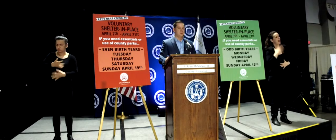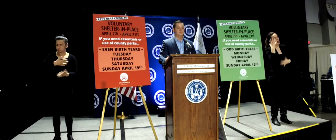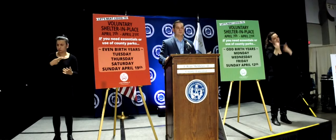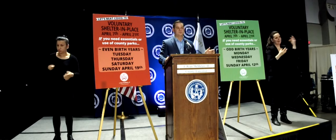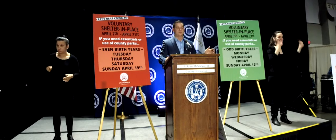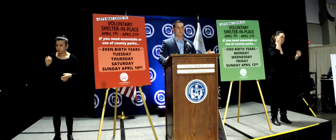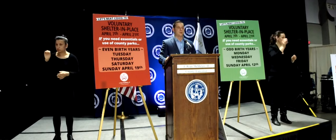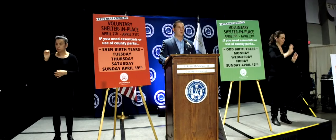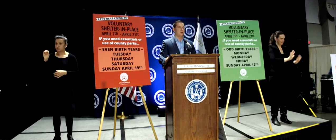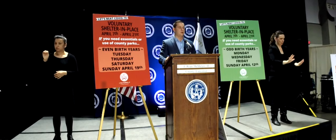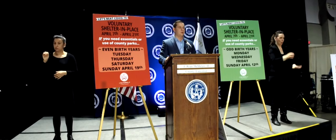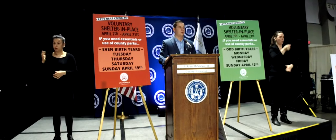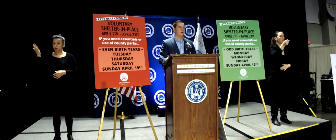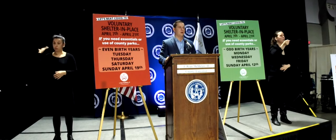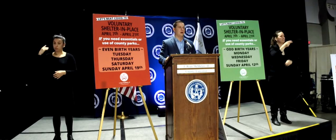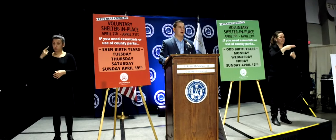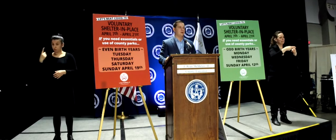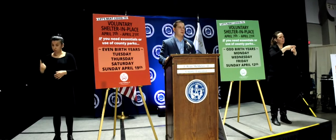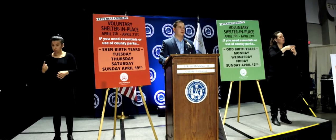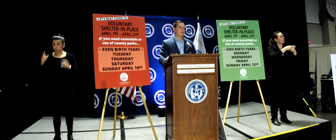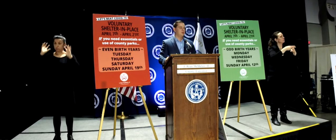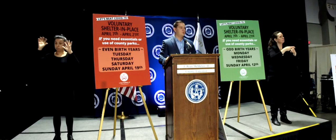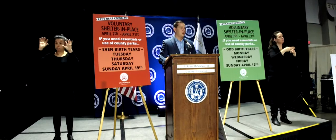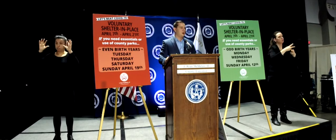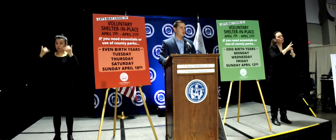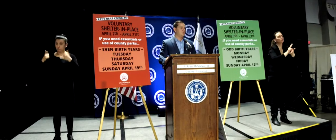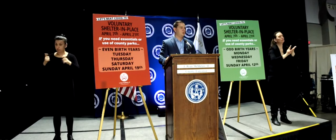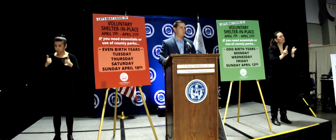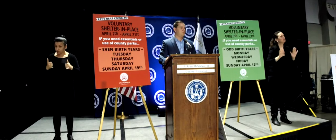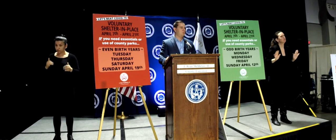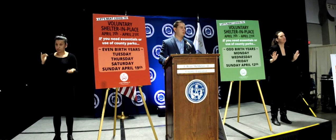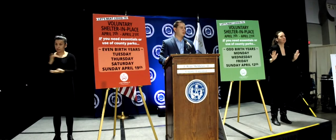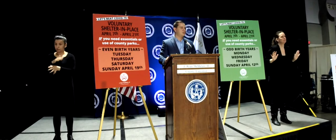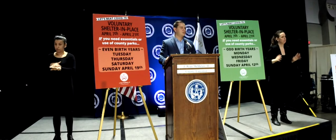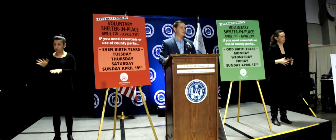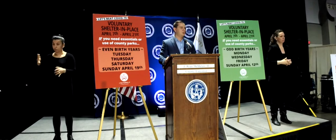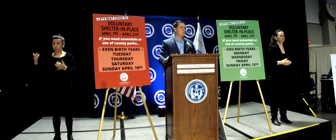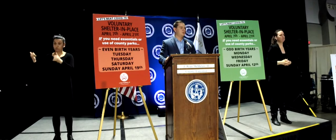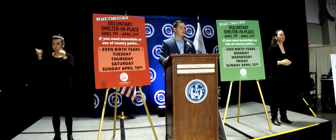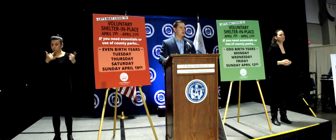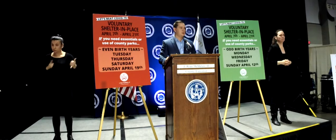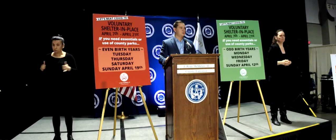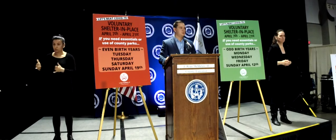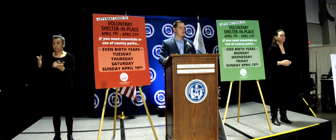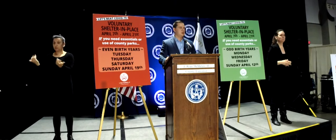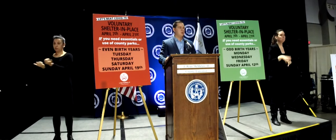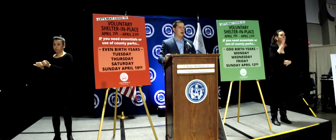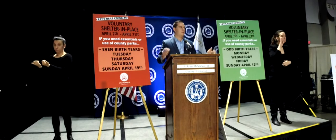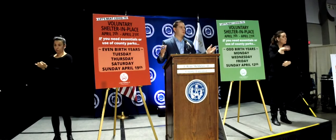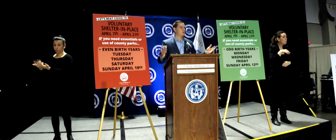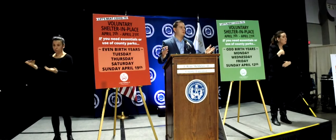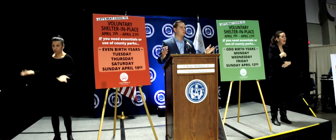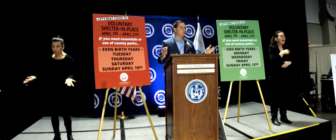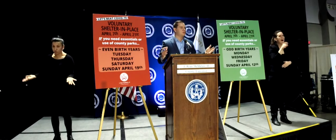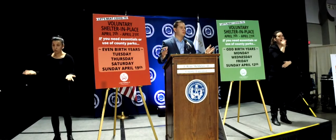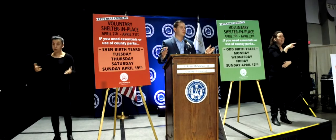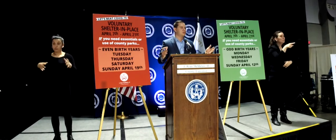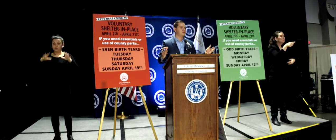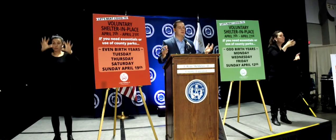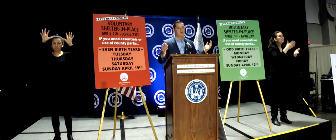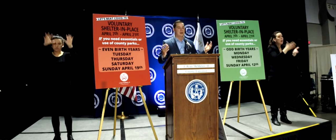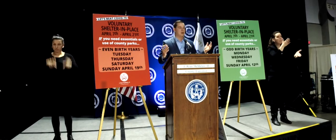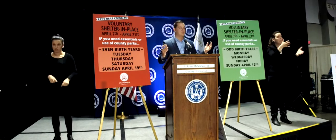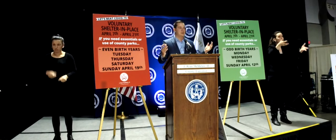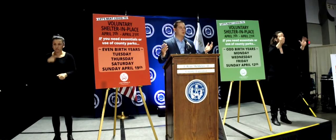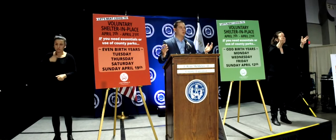right? What do? Do you go around and you try to police a bunch of kids? And what happens when you have to police the